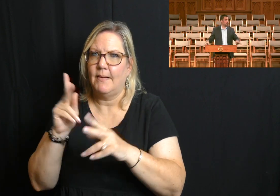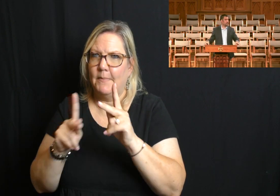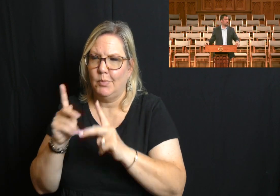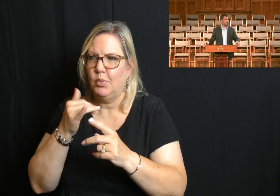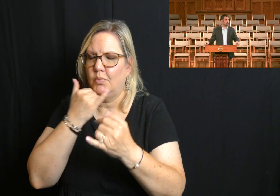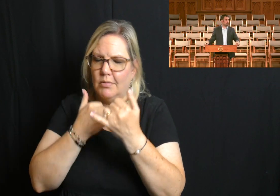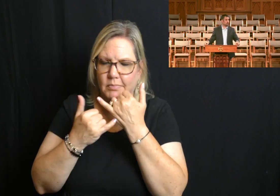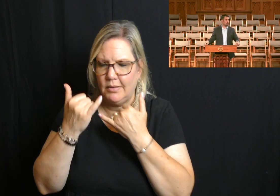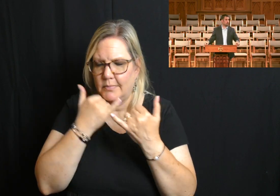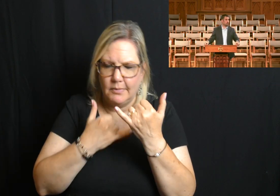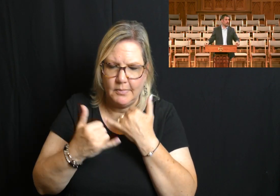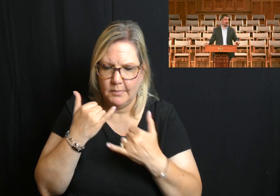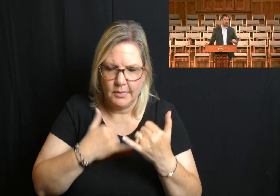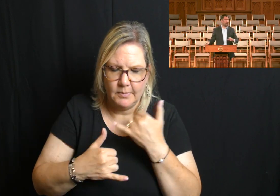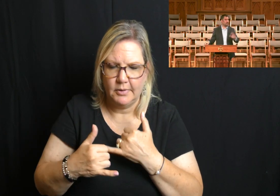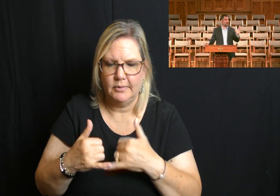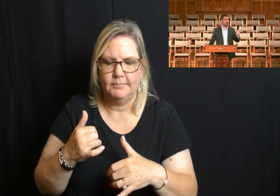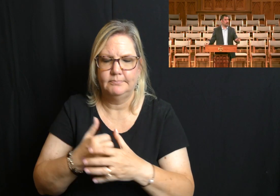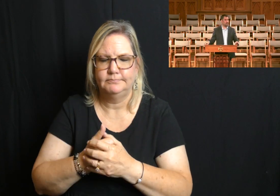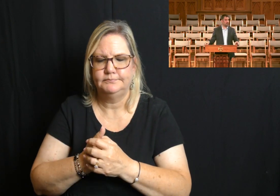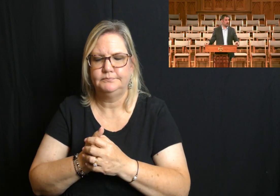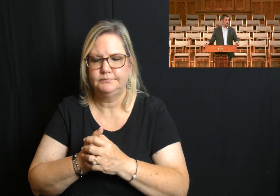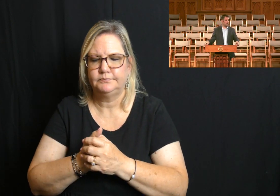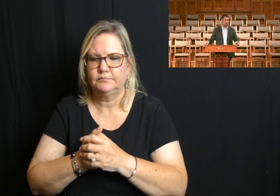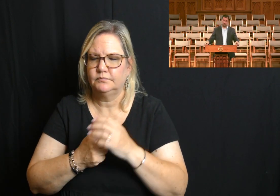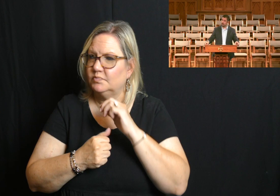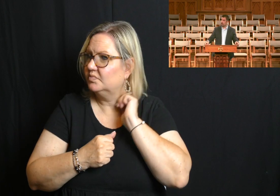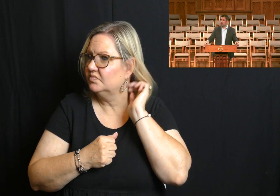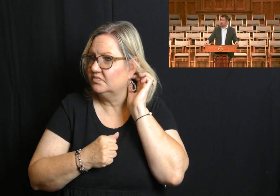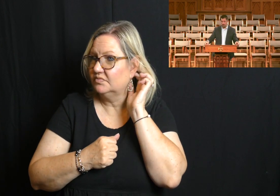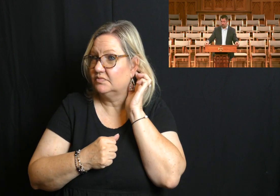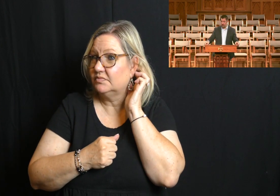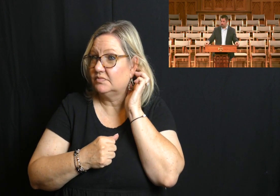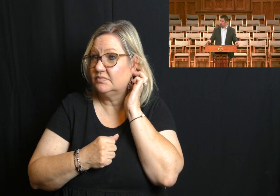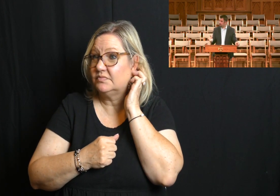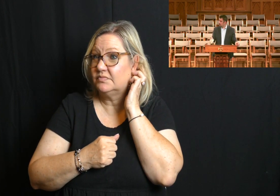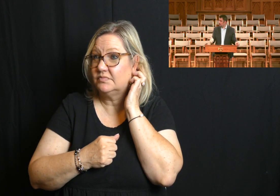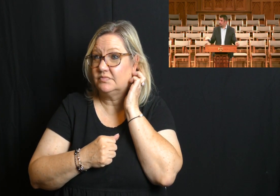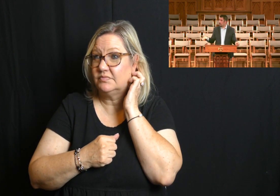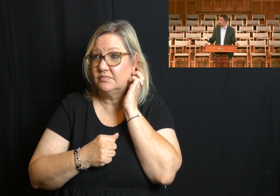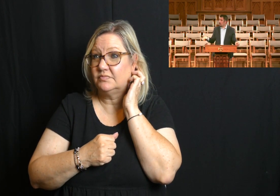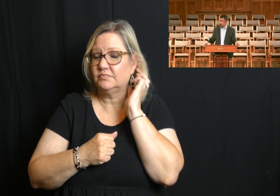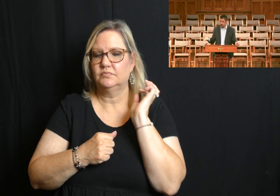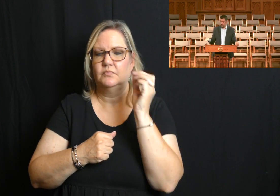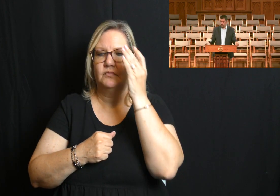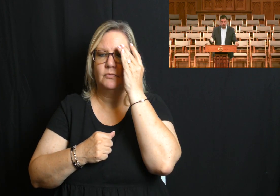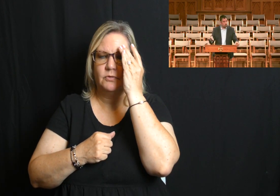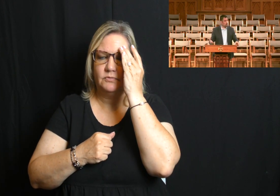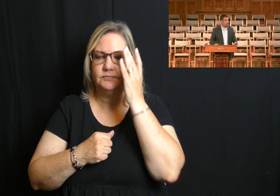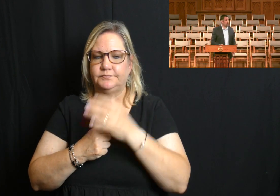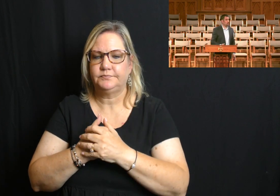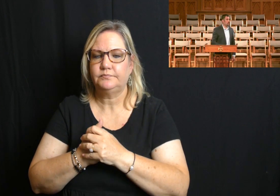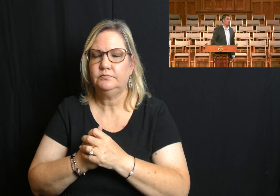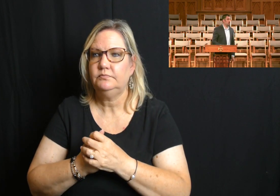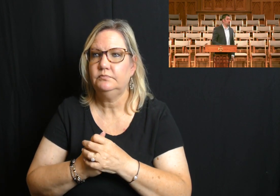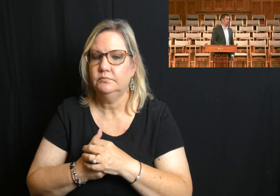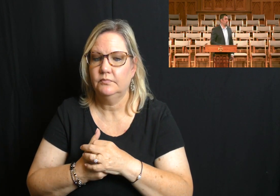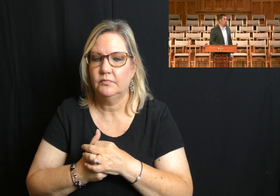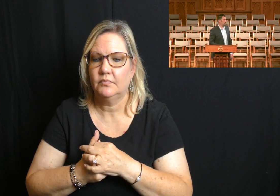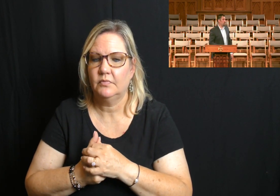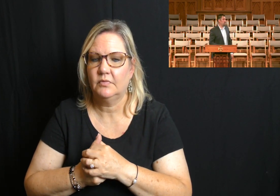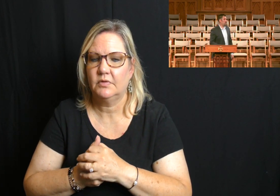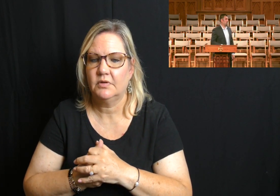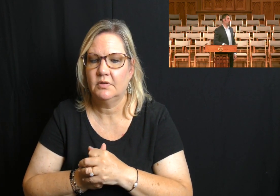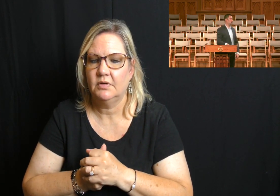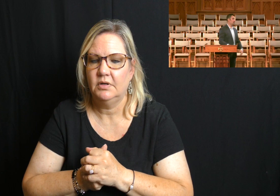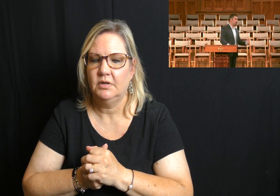did. I don't know how they did marriages back then, but somehow he didn't know. So he worked another 7 years